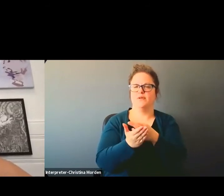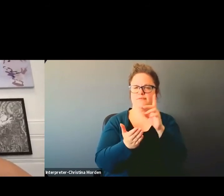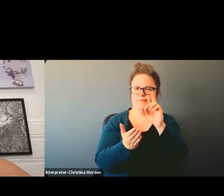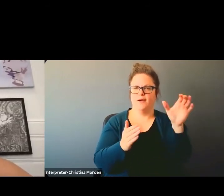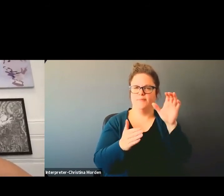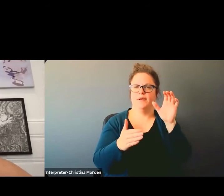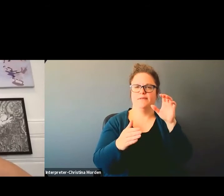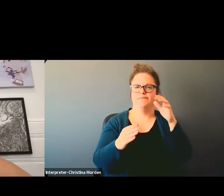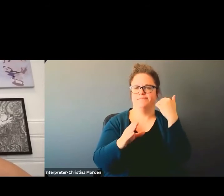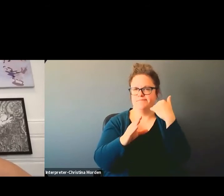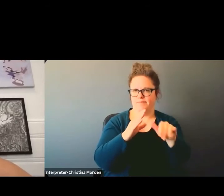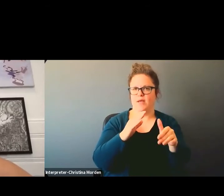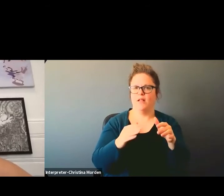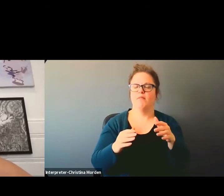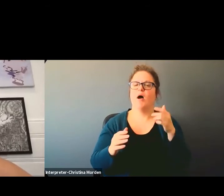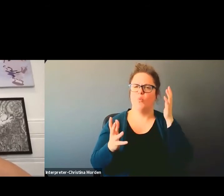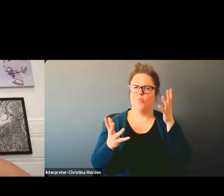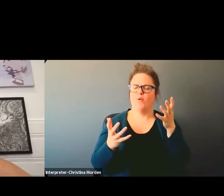why it's so great.